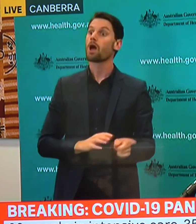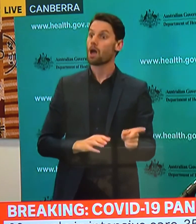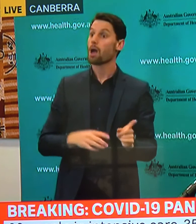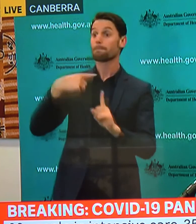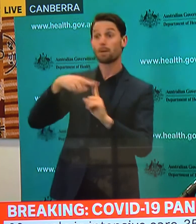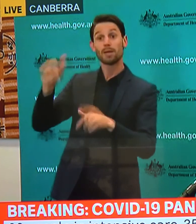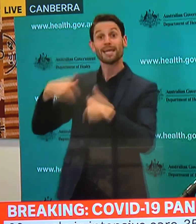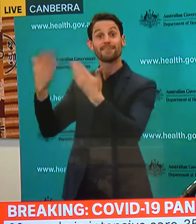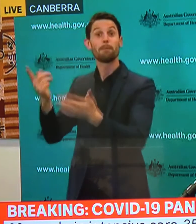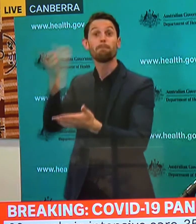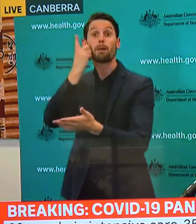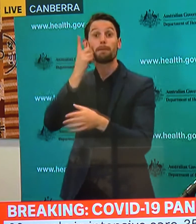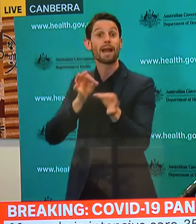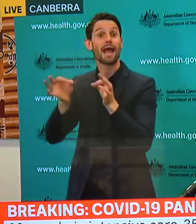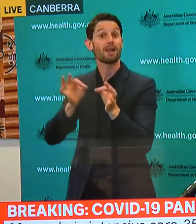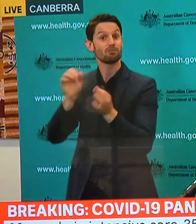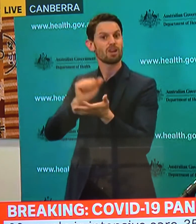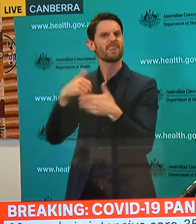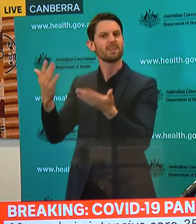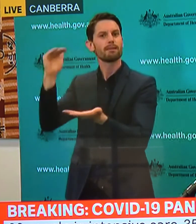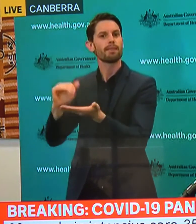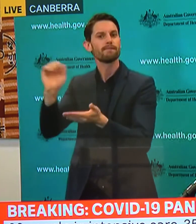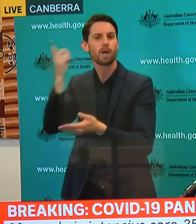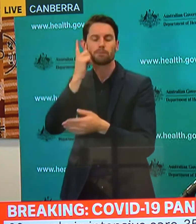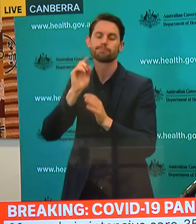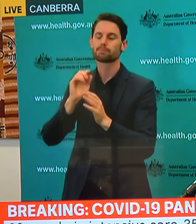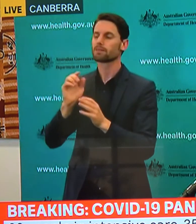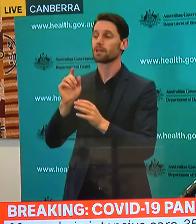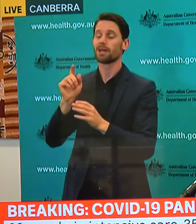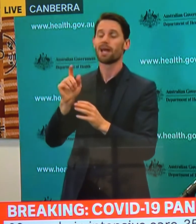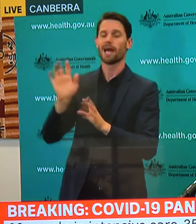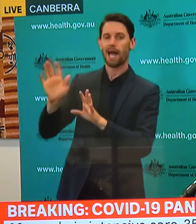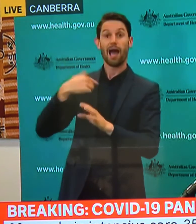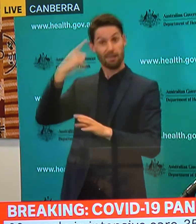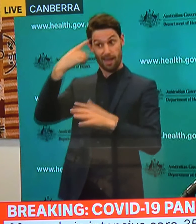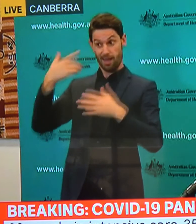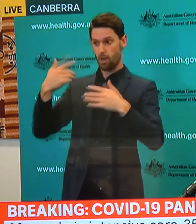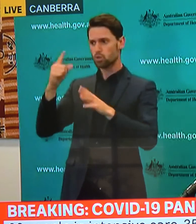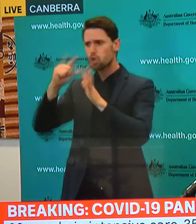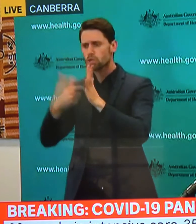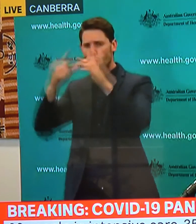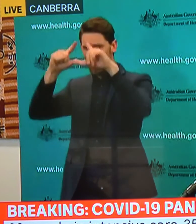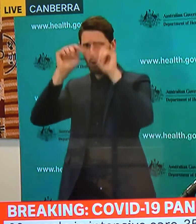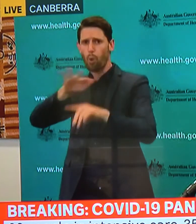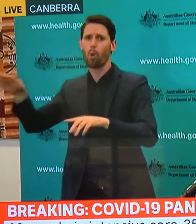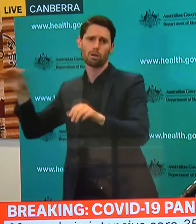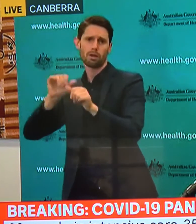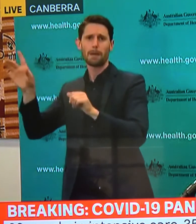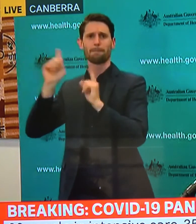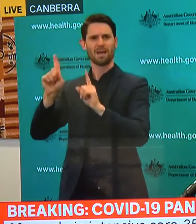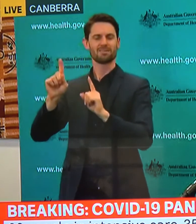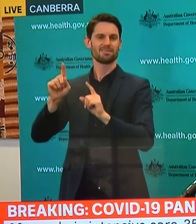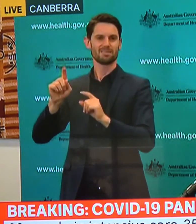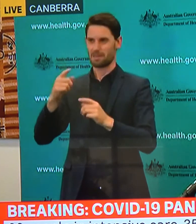plans. Look, I think that healthcare workers are a very important component of the community, but we're all making